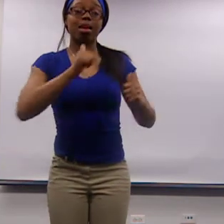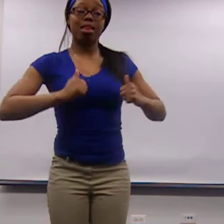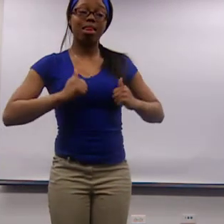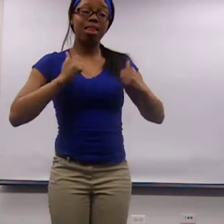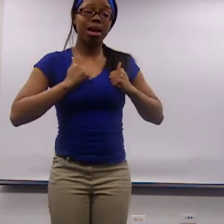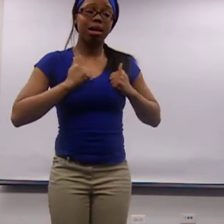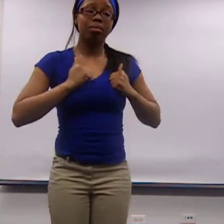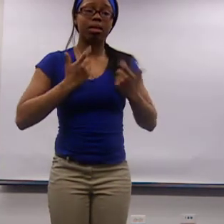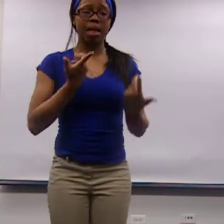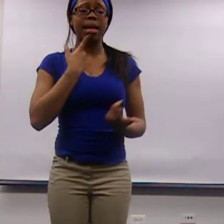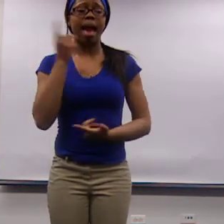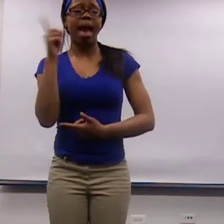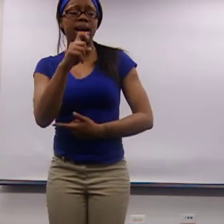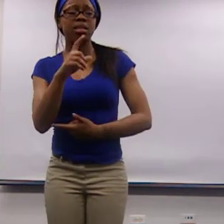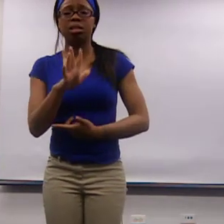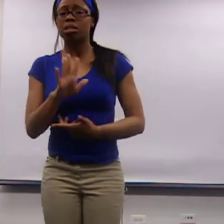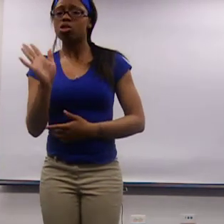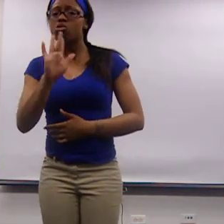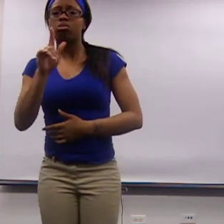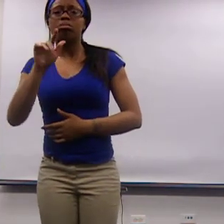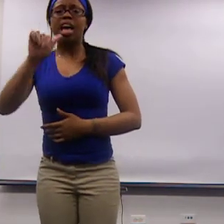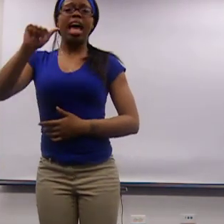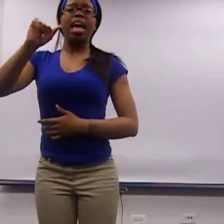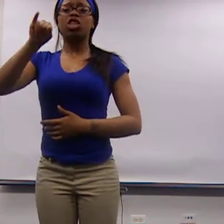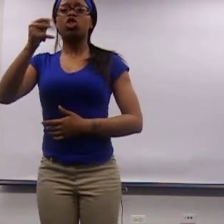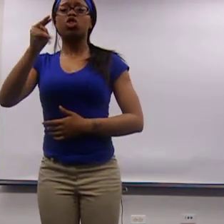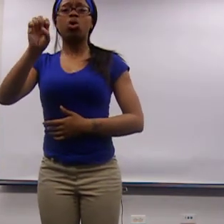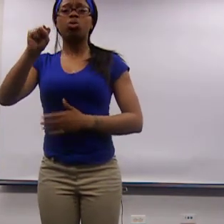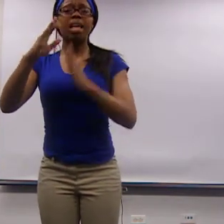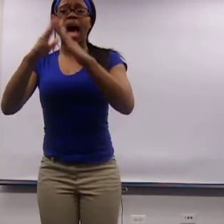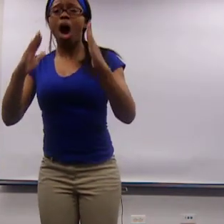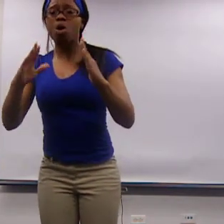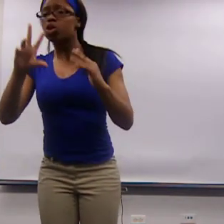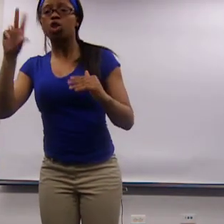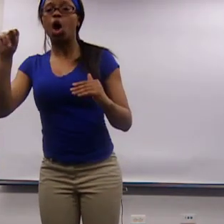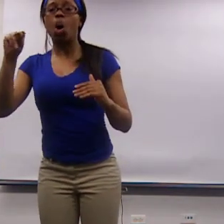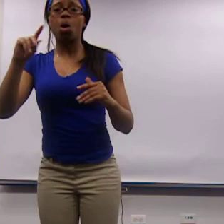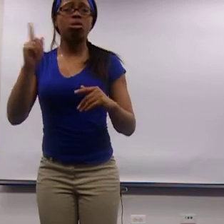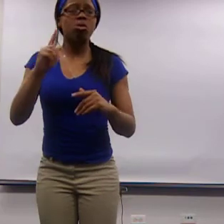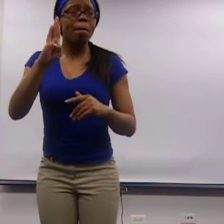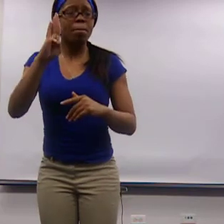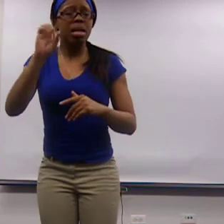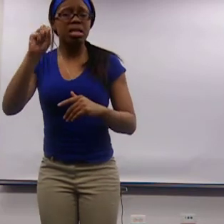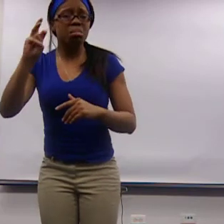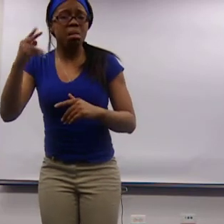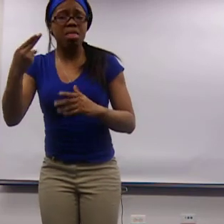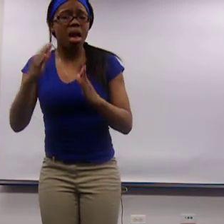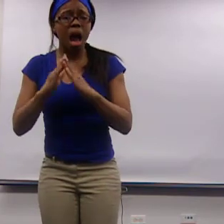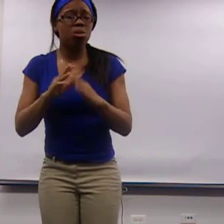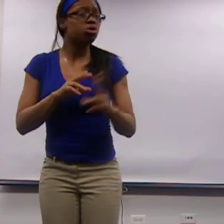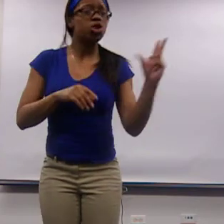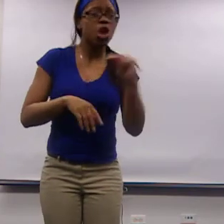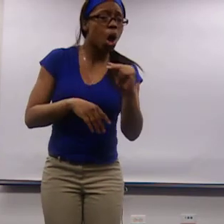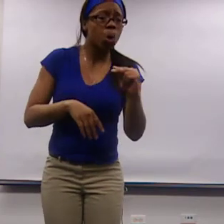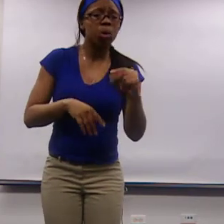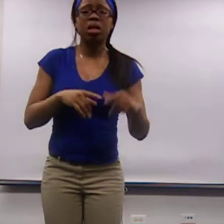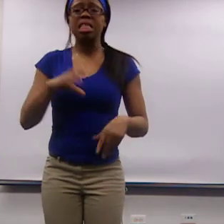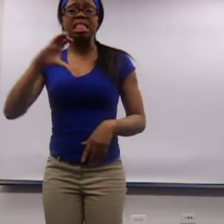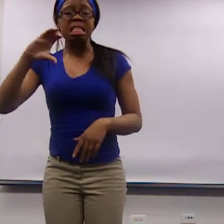at A. Jones's house? No. Are you at B. Smith's house? No. Are you at C. Michelson's house?